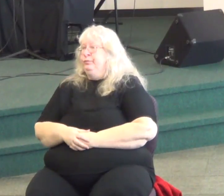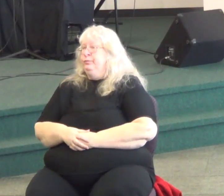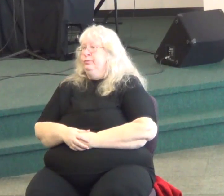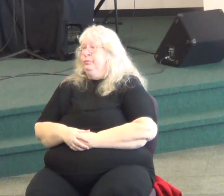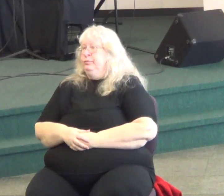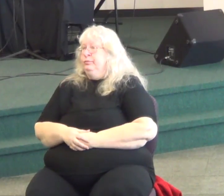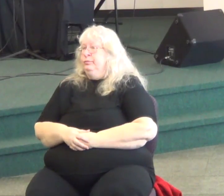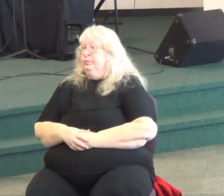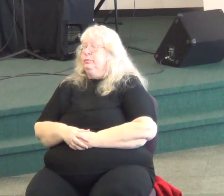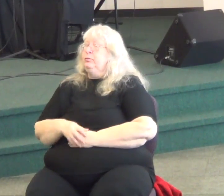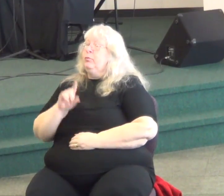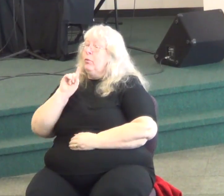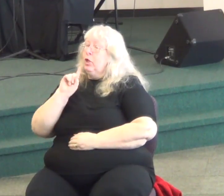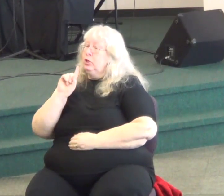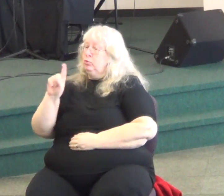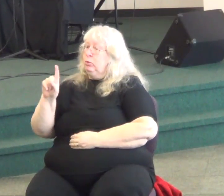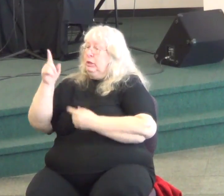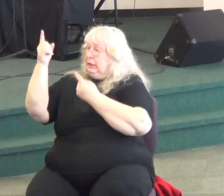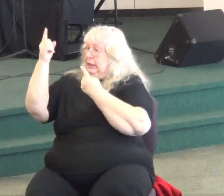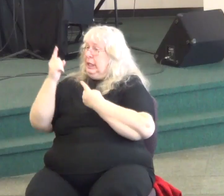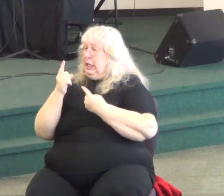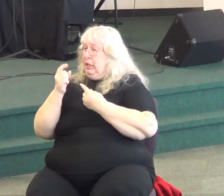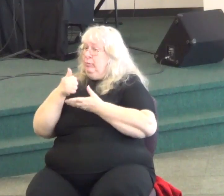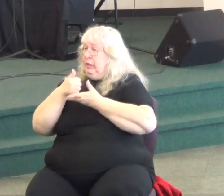There's one that came to help us all.